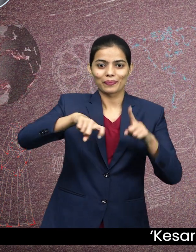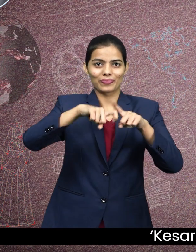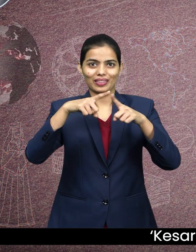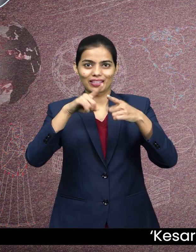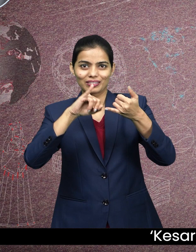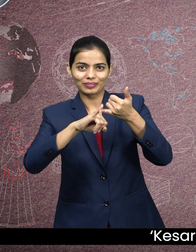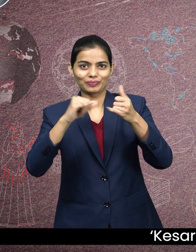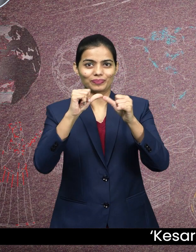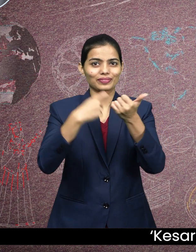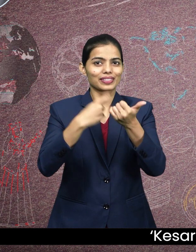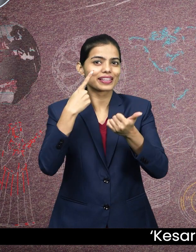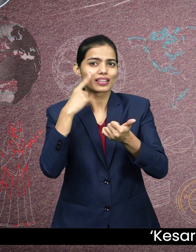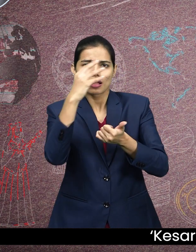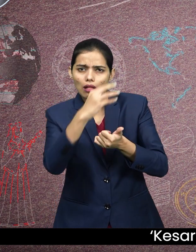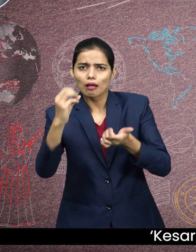Kesari and Maratha.